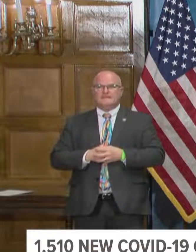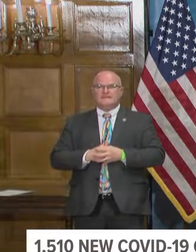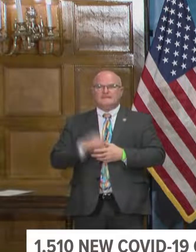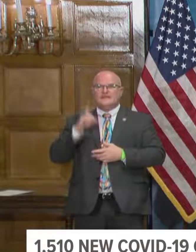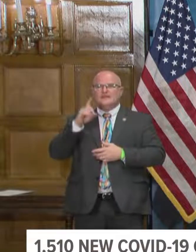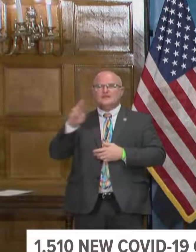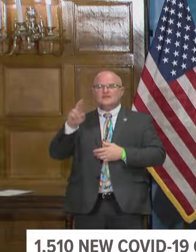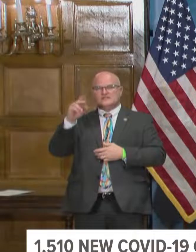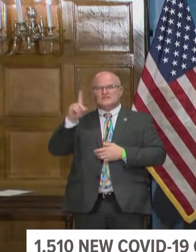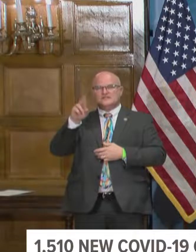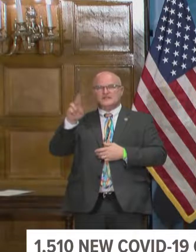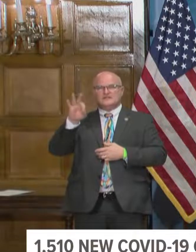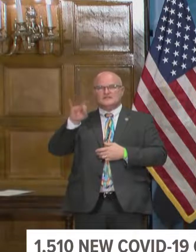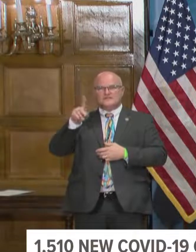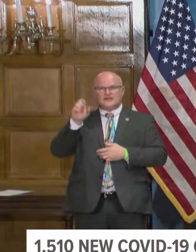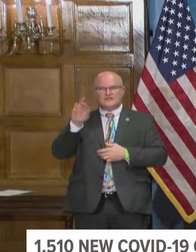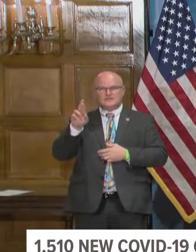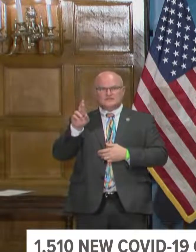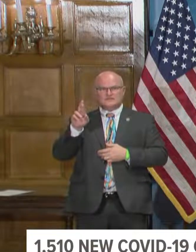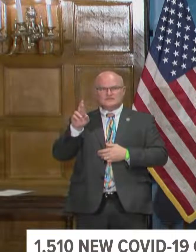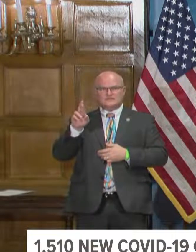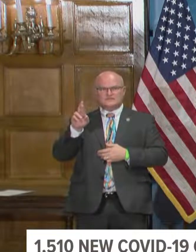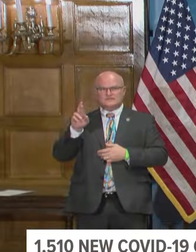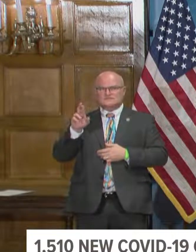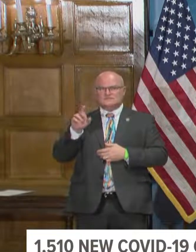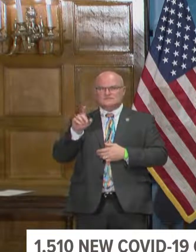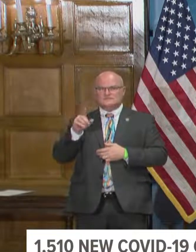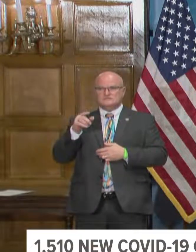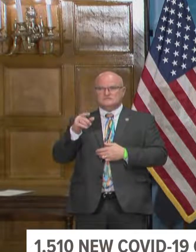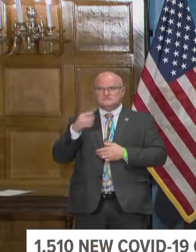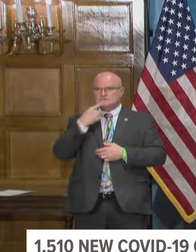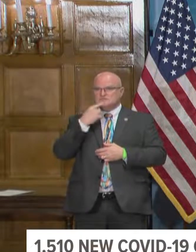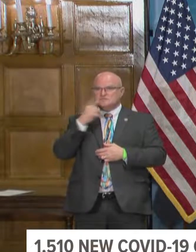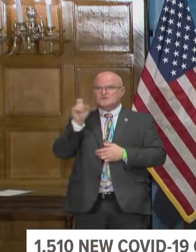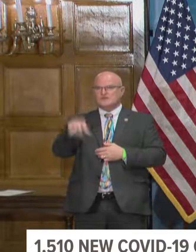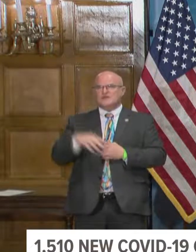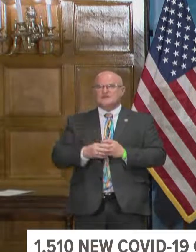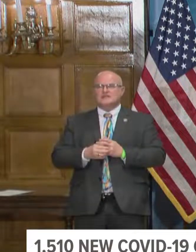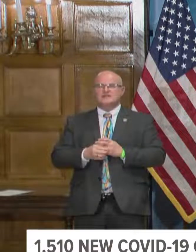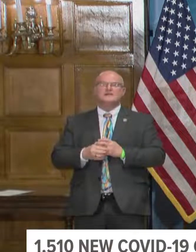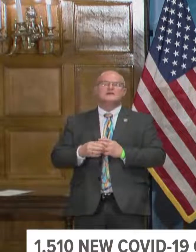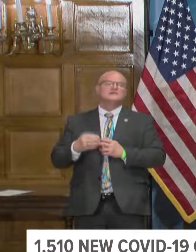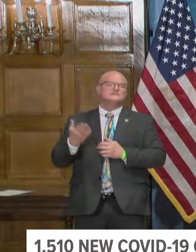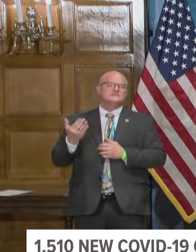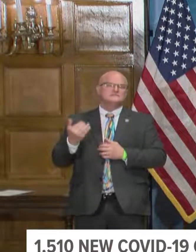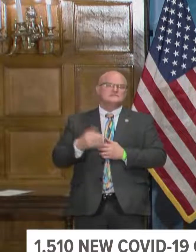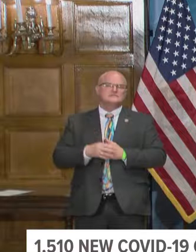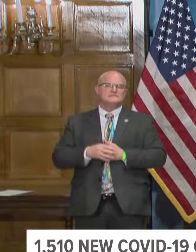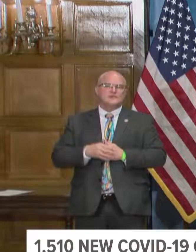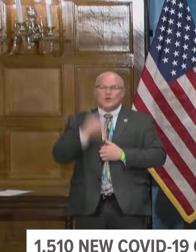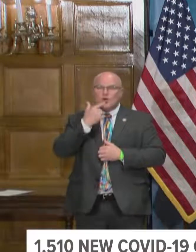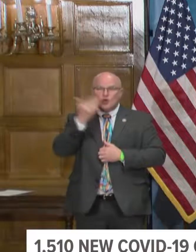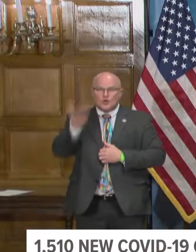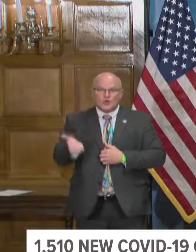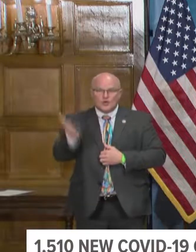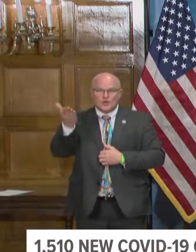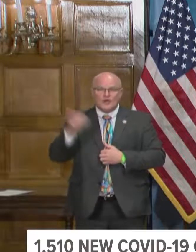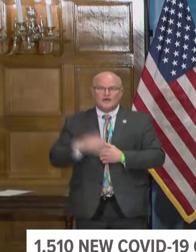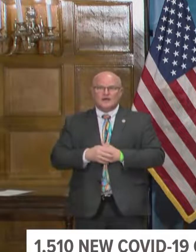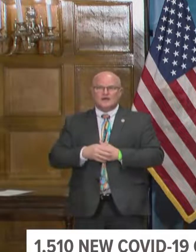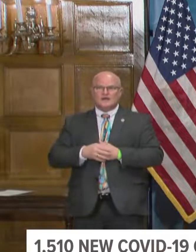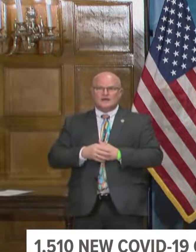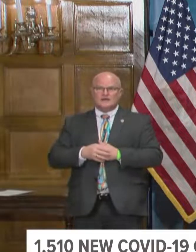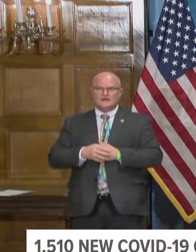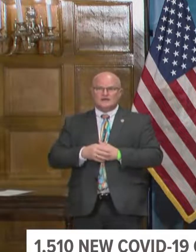Feather. Well, Okay. just go ahead and state your question. Okay, my question is, Who are you with? my name is